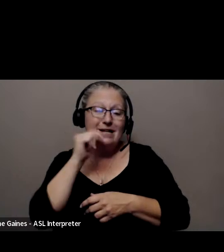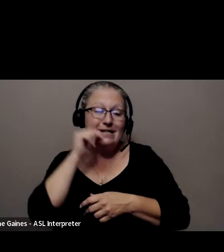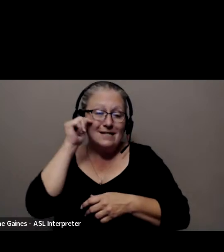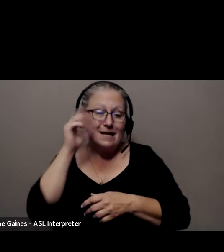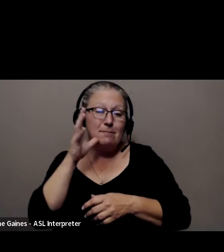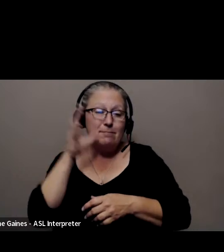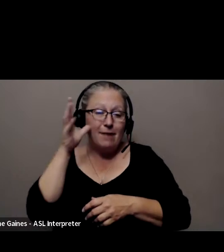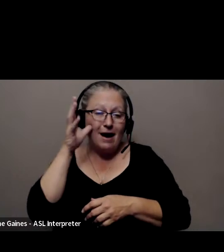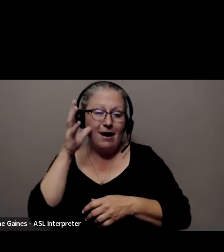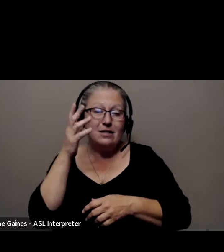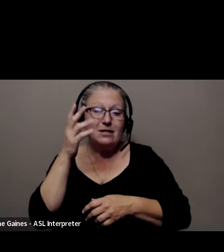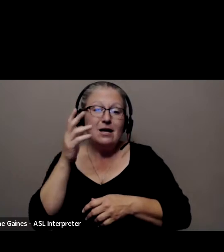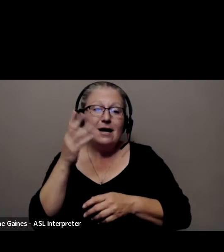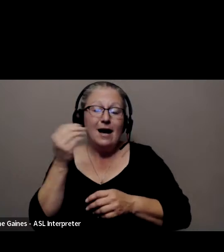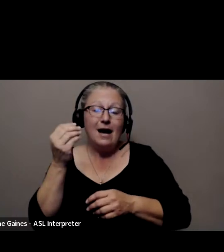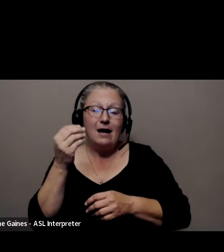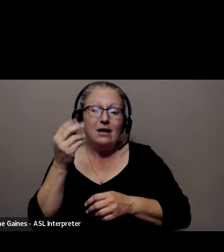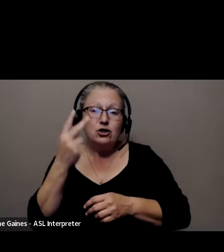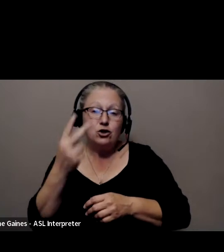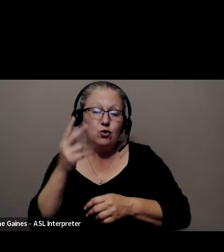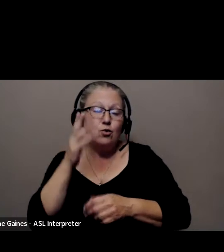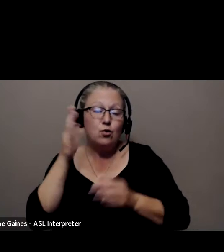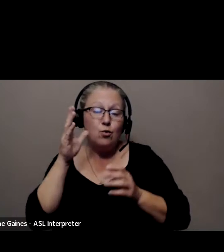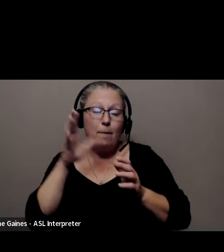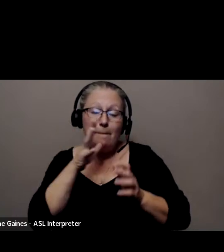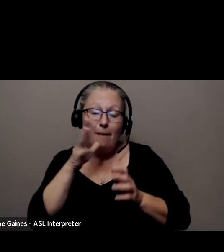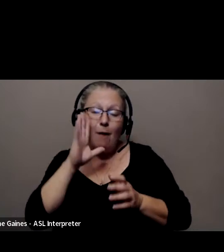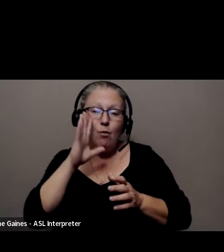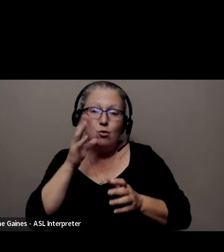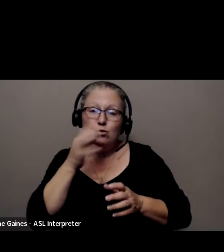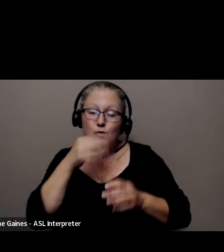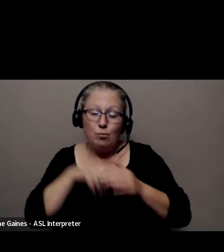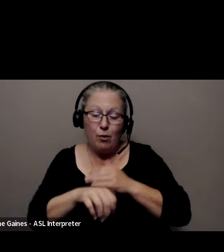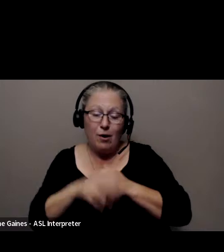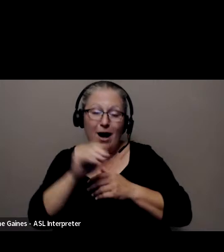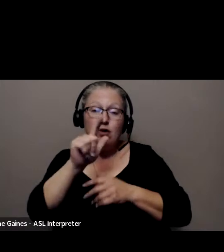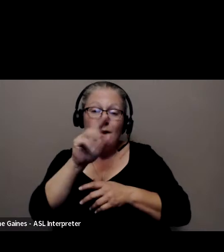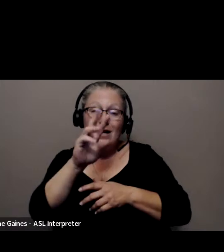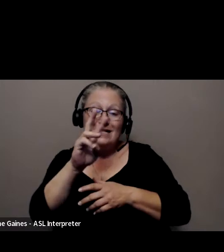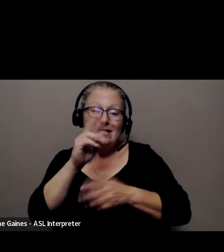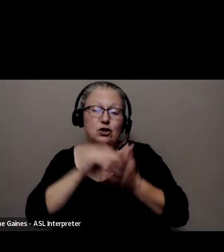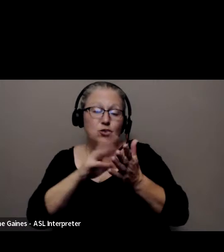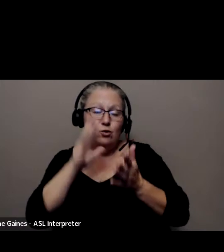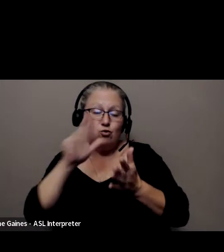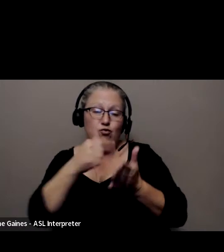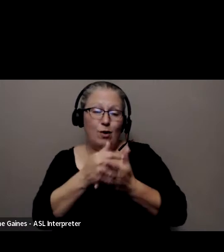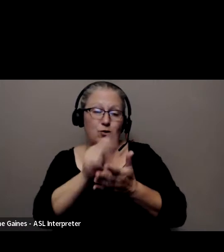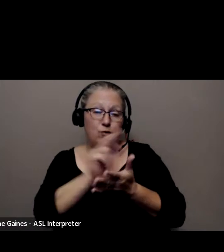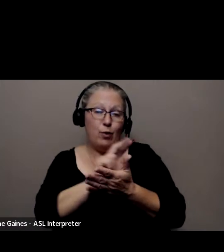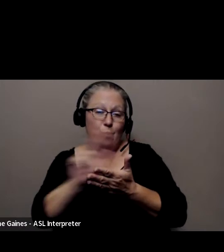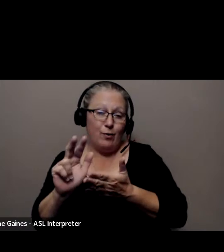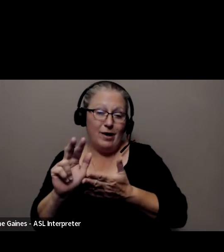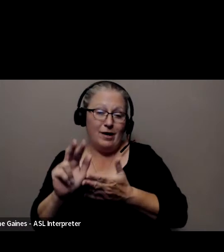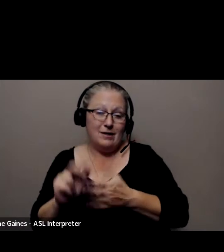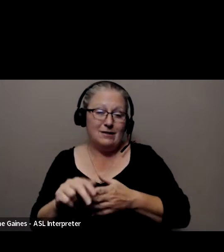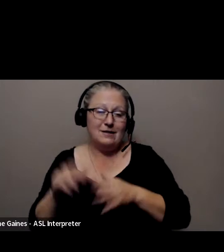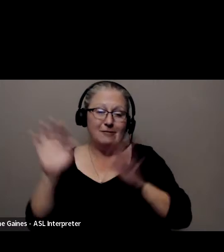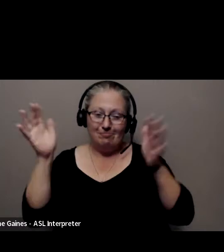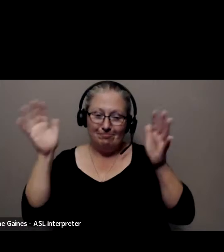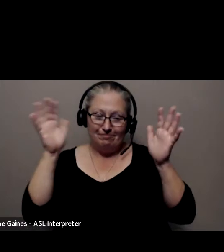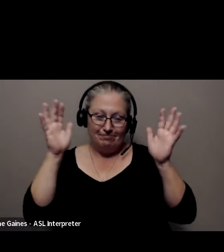and 2 expectant moms, and 26 students who will be graduating in 3 weeks. Yeah, that's awesome. Yeah.